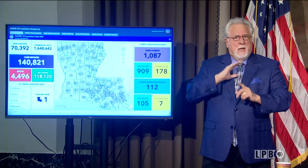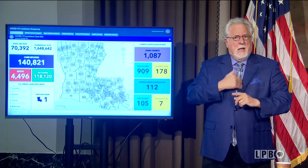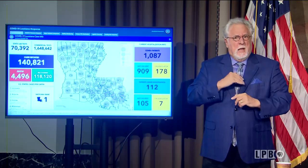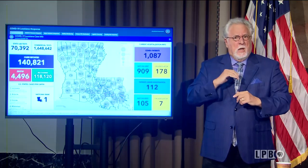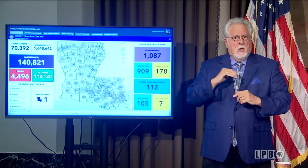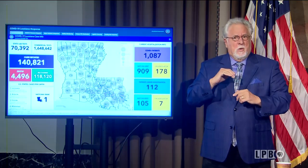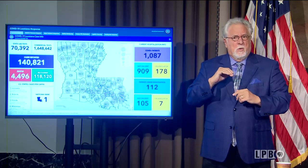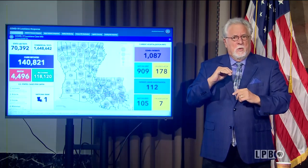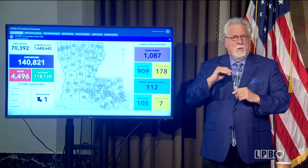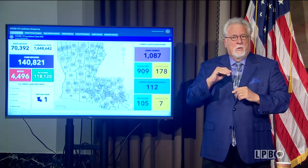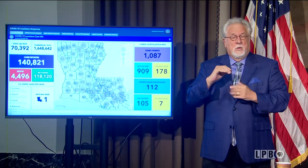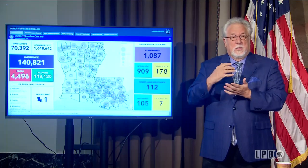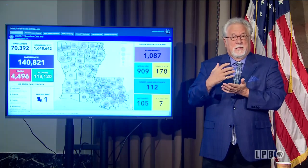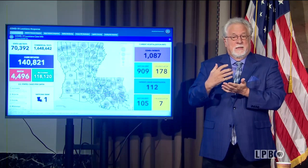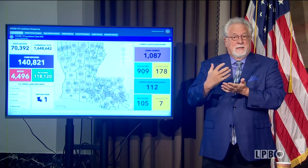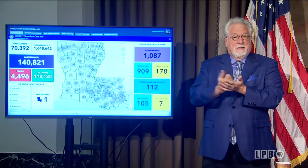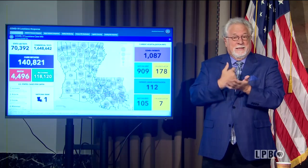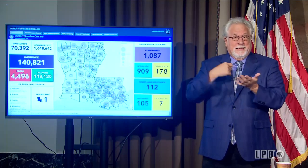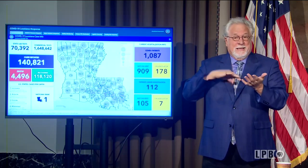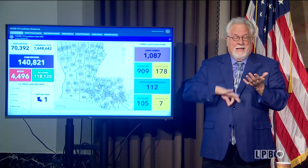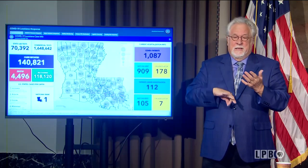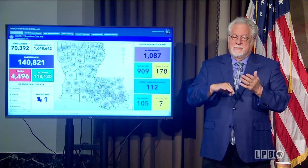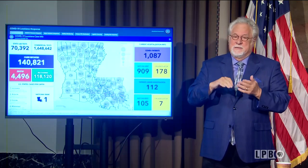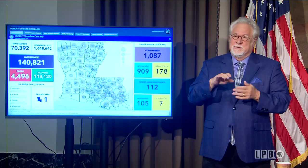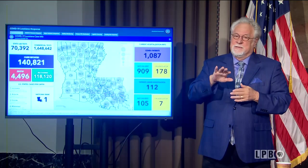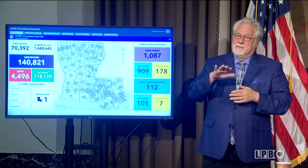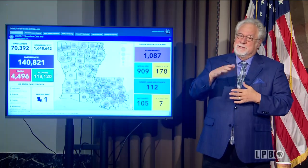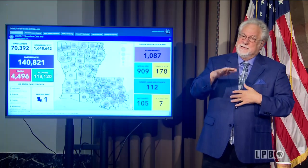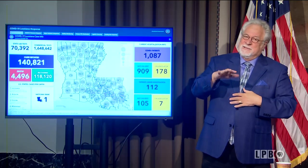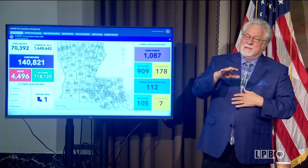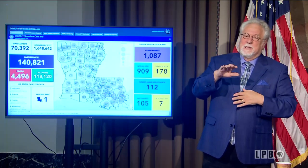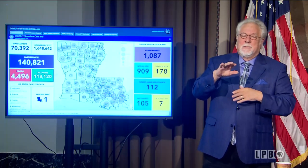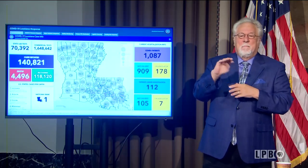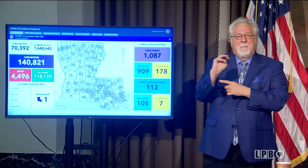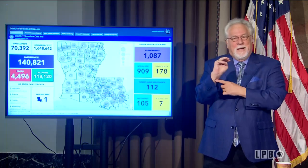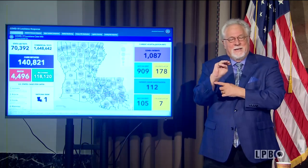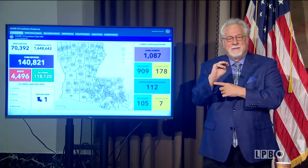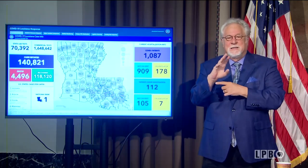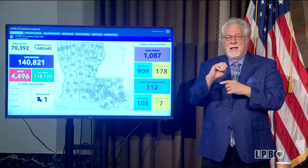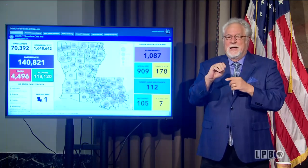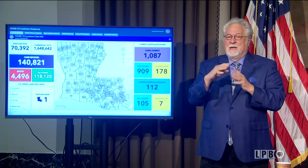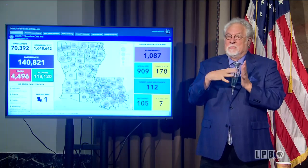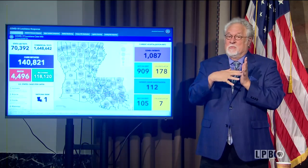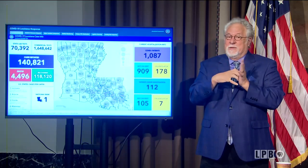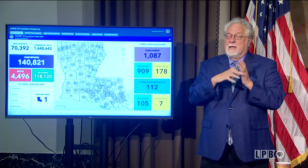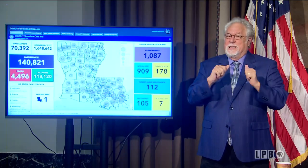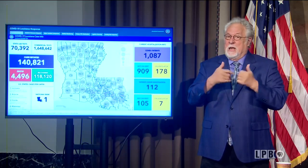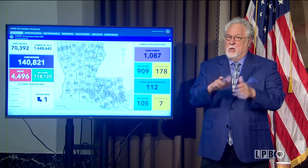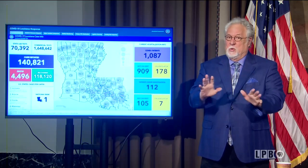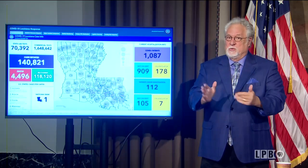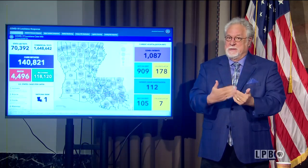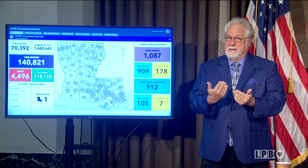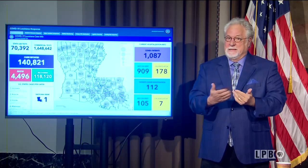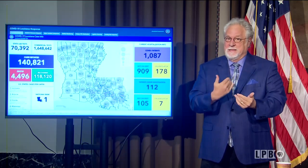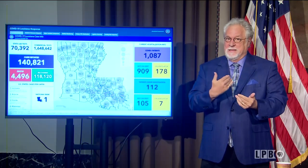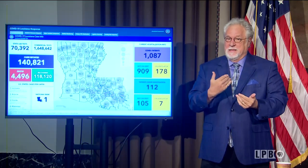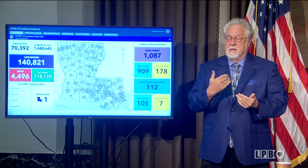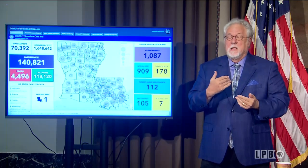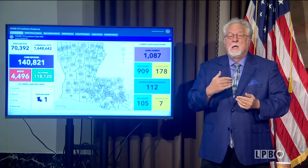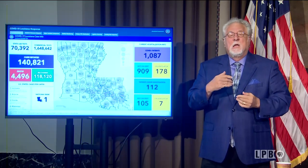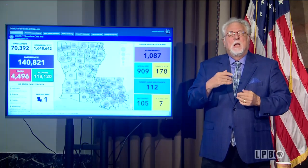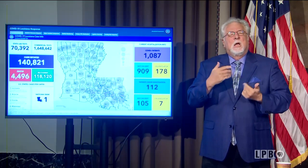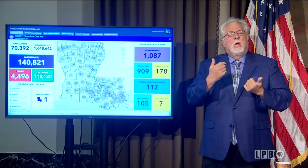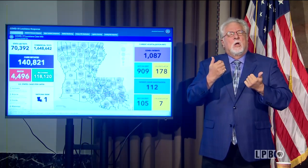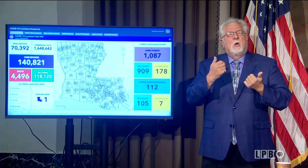gains have been relatively modest, and certainly they are fragile, and they can be lost. And one of the things that you